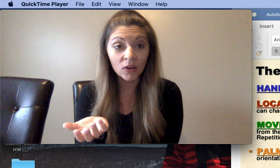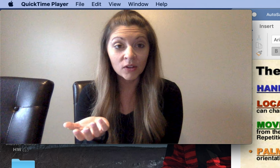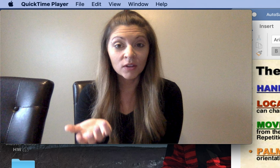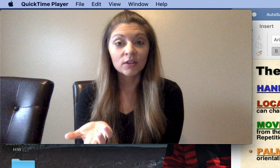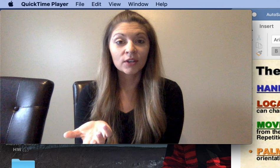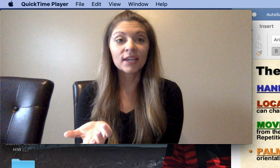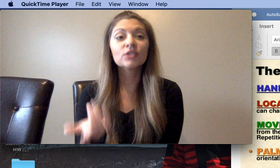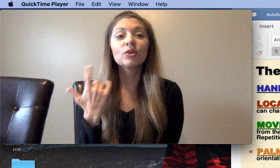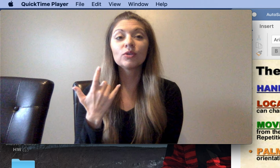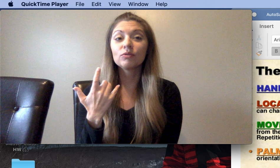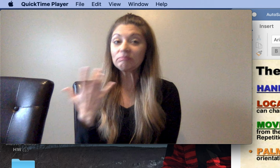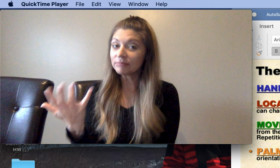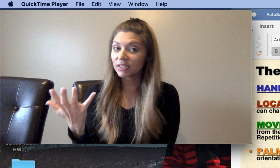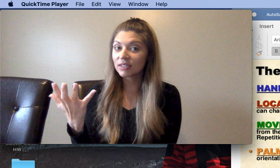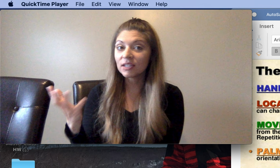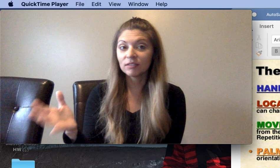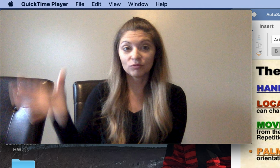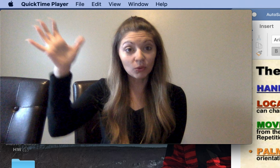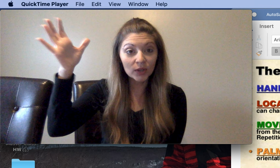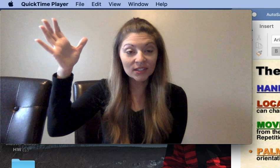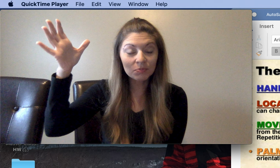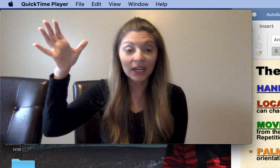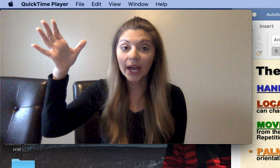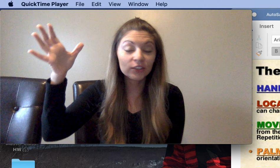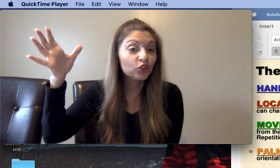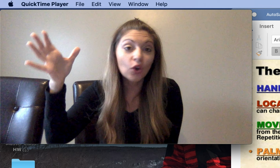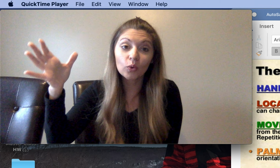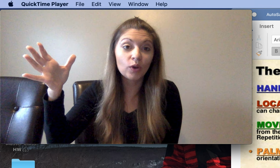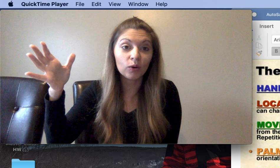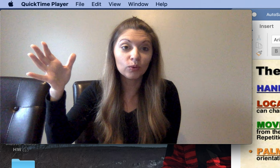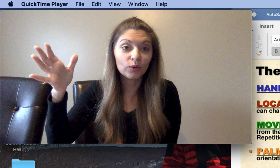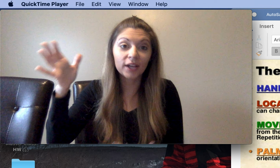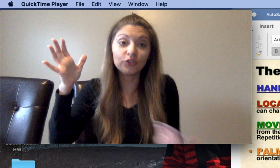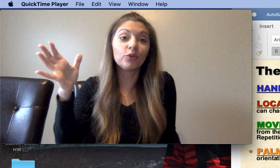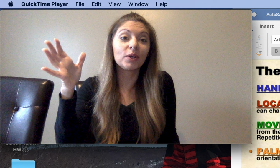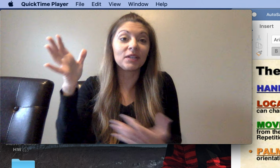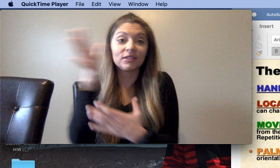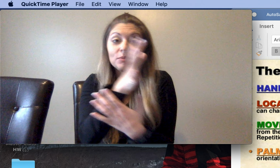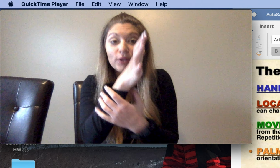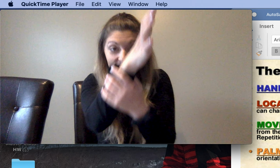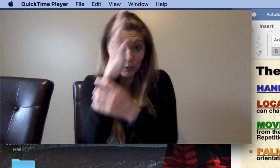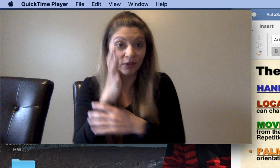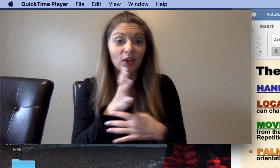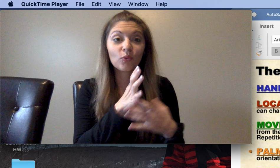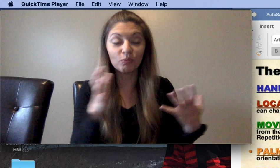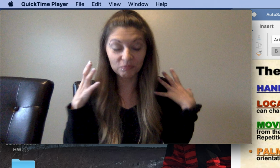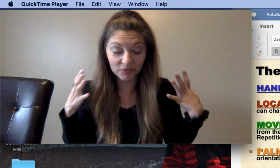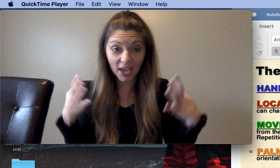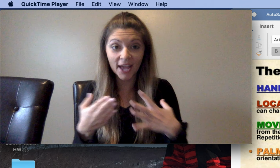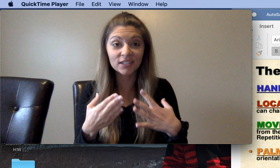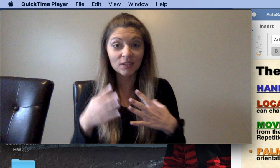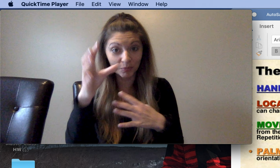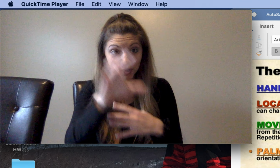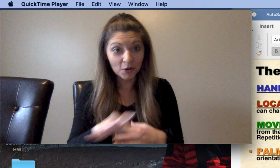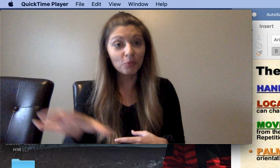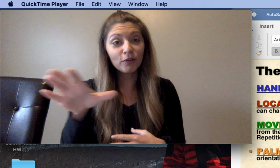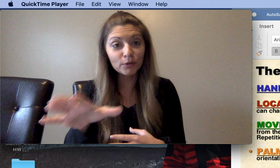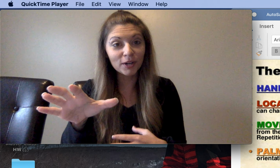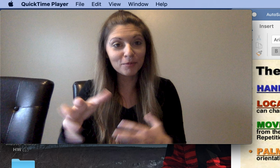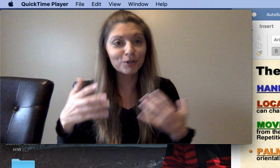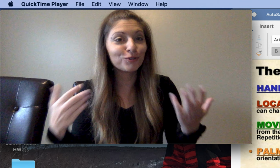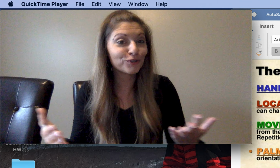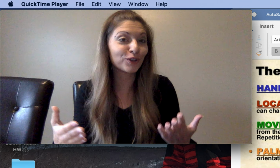all. Okay? So see, what does this mean? I don't know. I don't know what it means. Put it somewhere. Like, add some